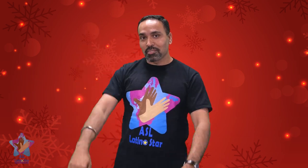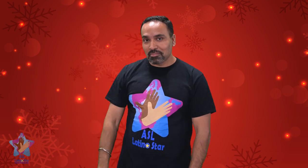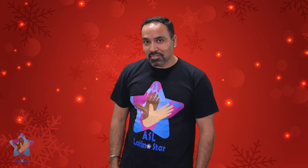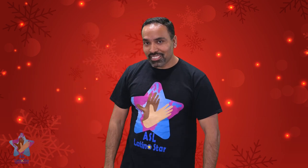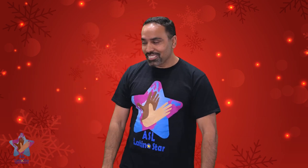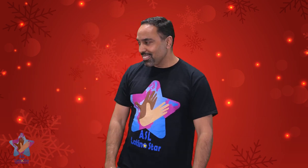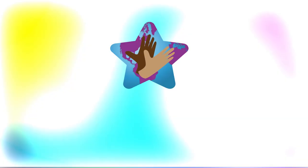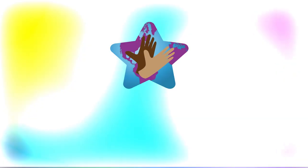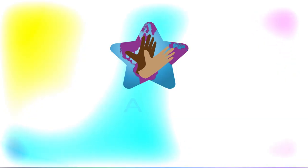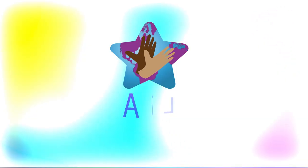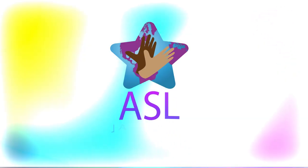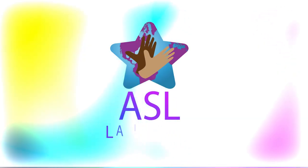Bye. Bye.